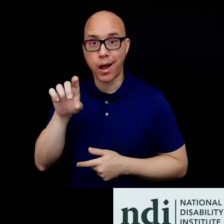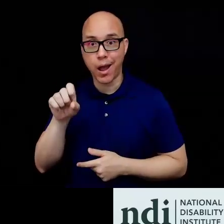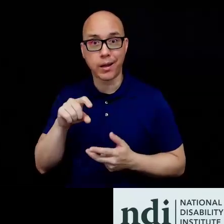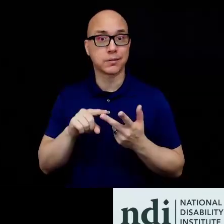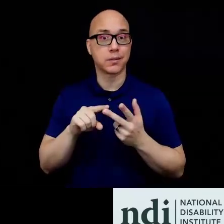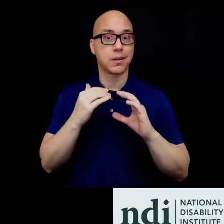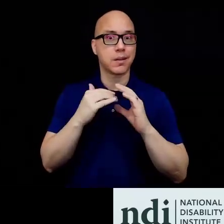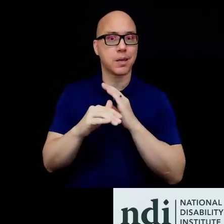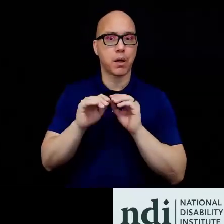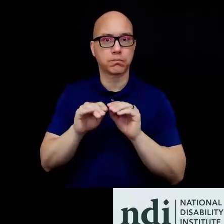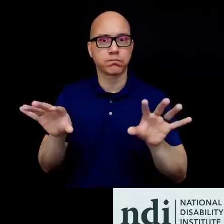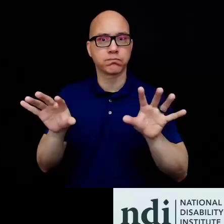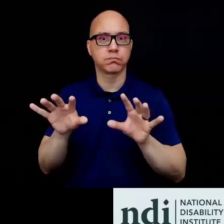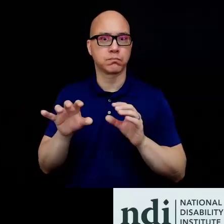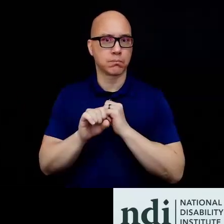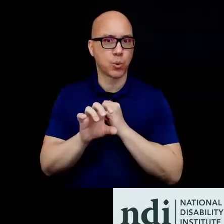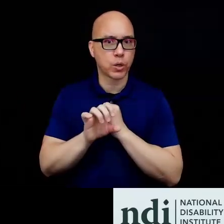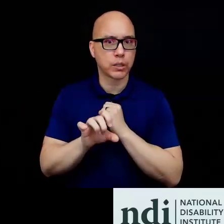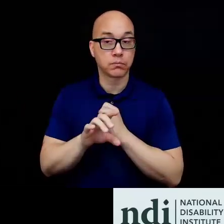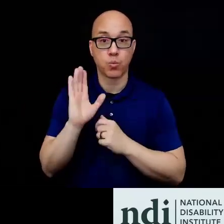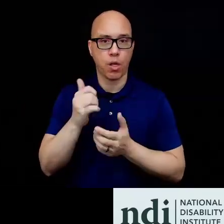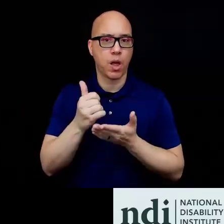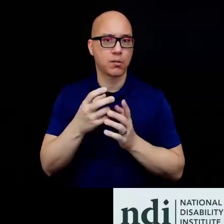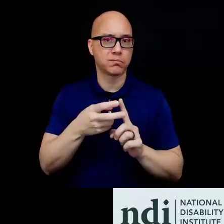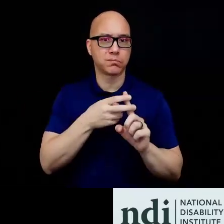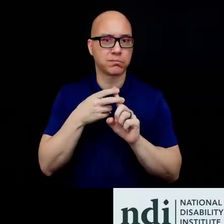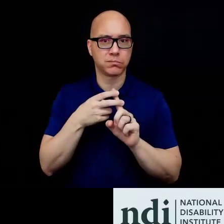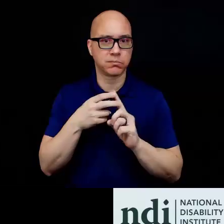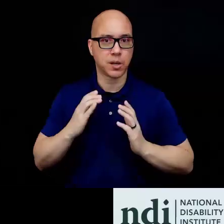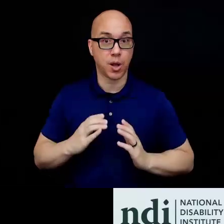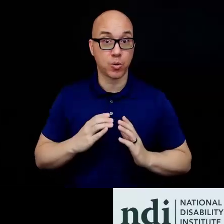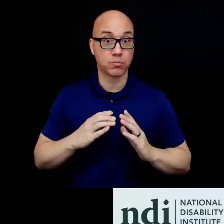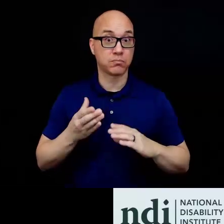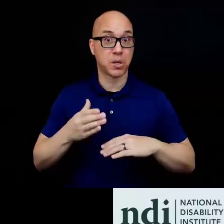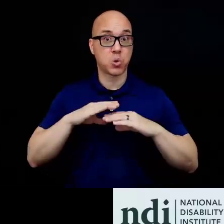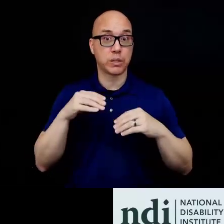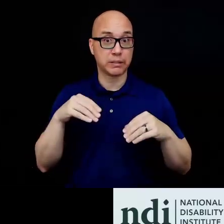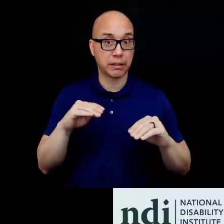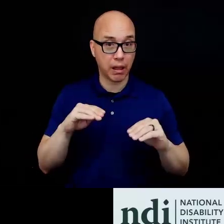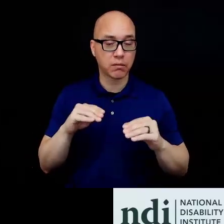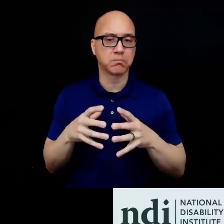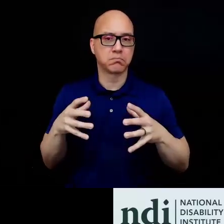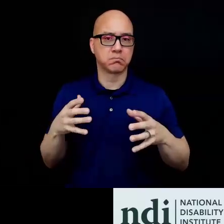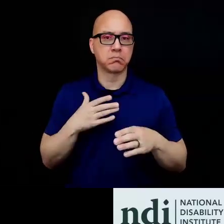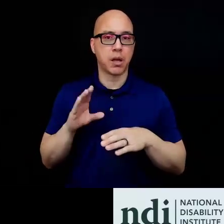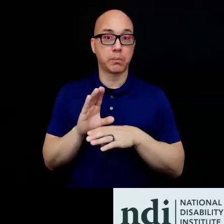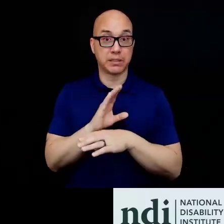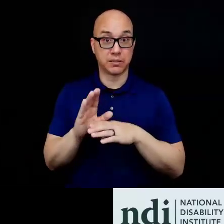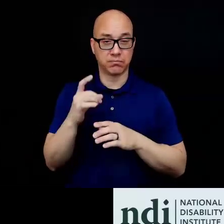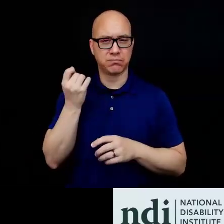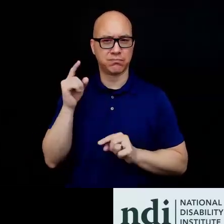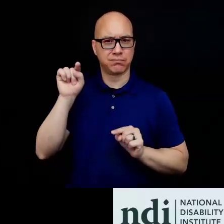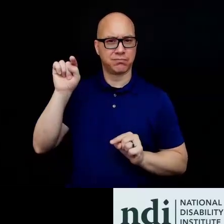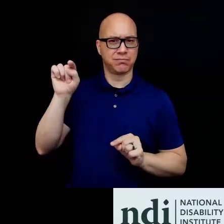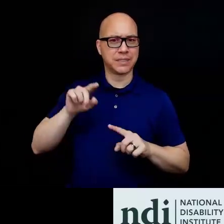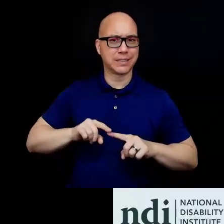attract new customers, increase sales, and support an overall growth of my business. So as you can tell, it's a little bit of a difference. You get a little